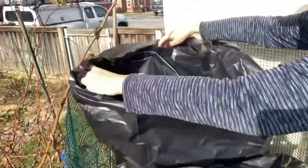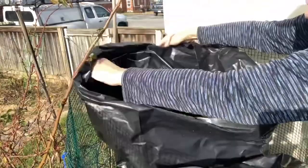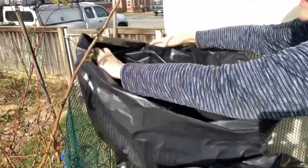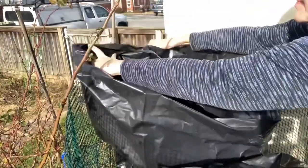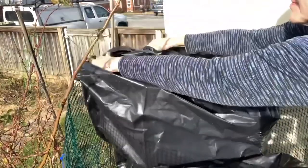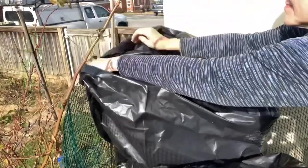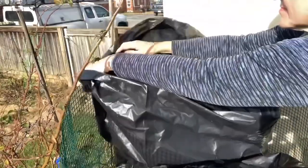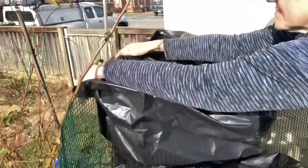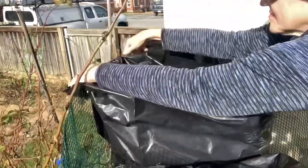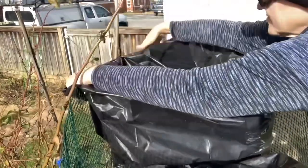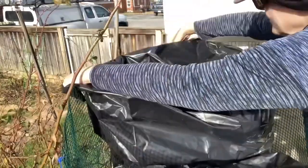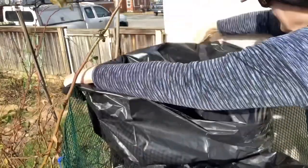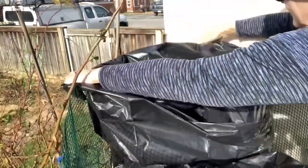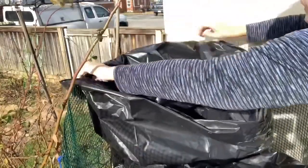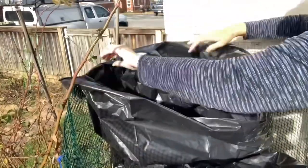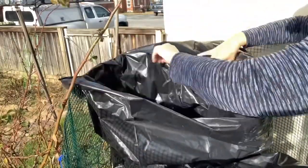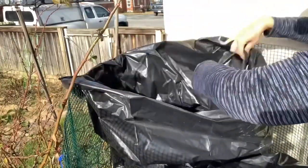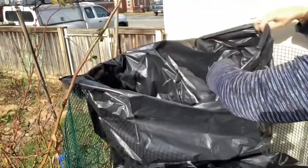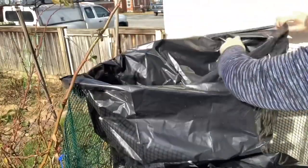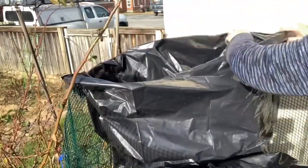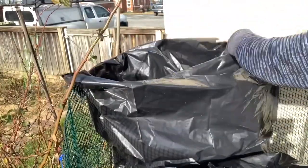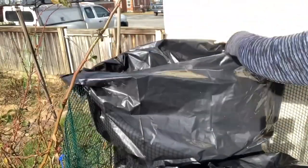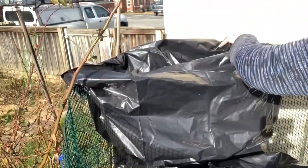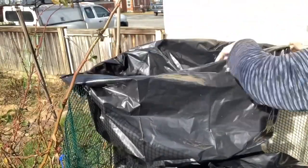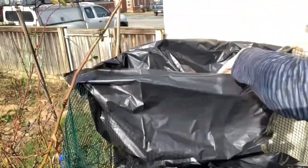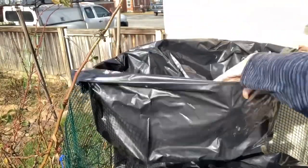bag, I can fit more in this one.